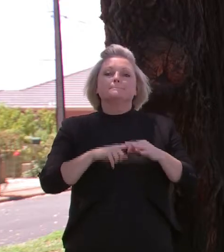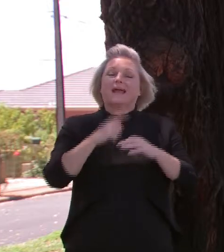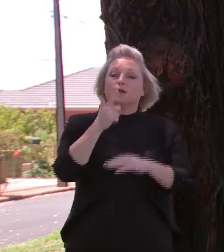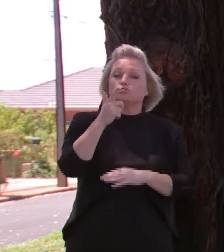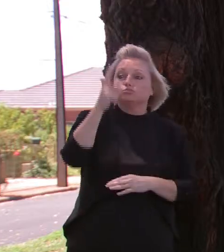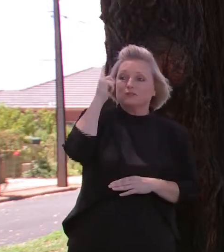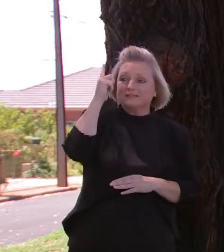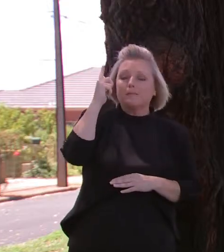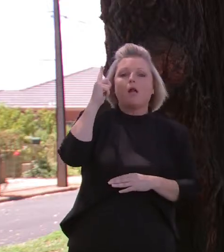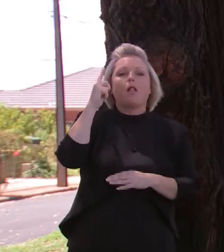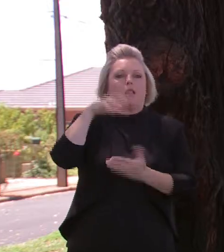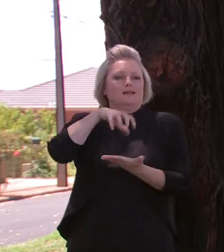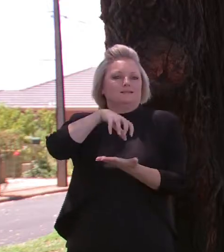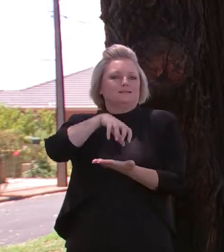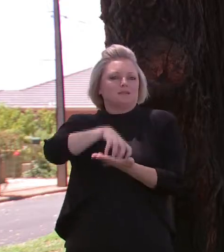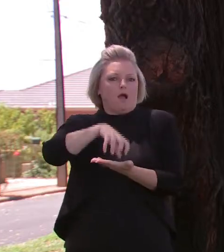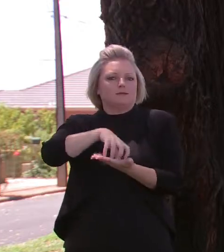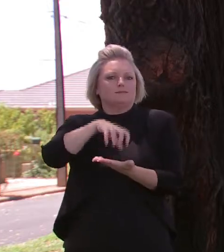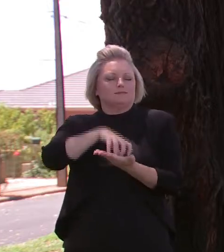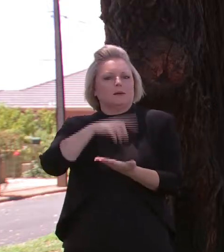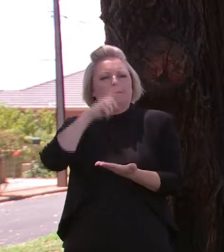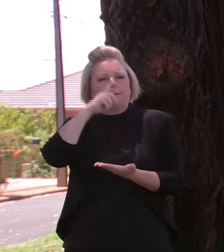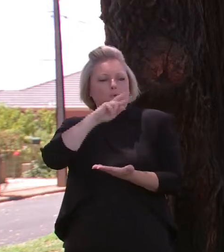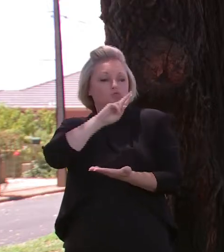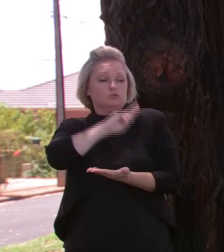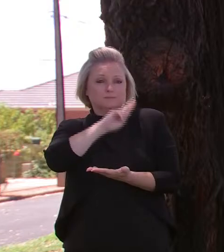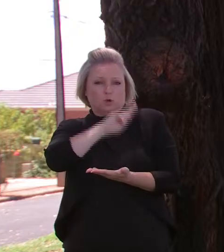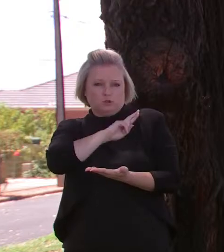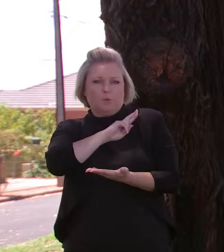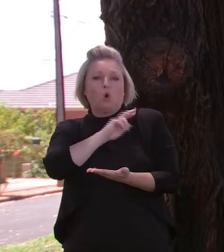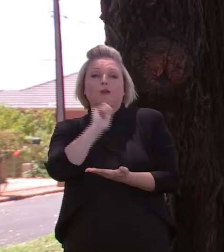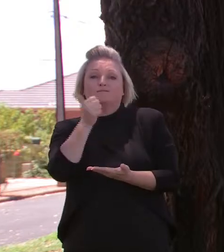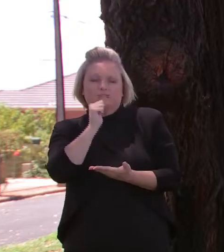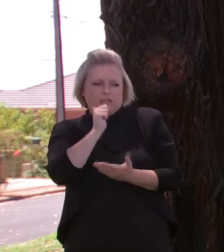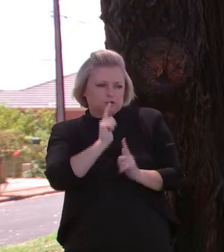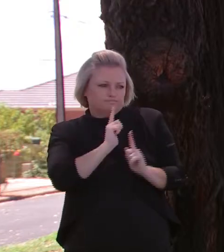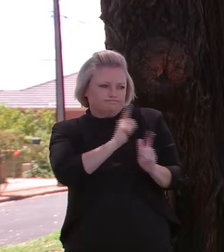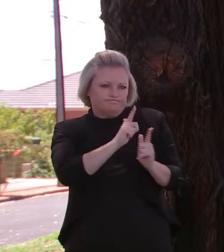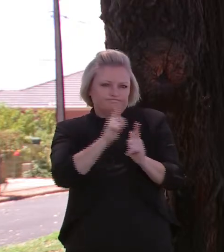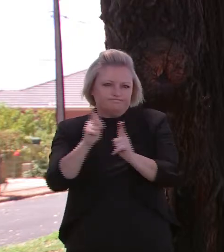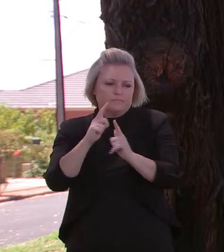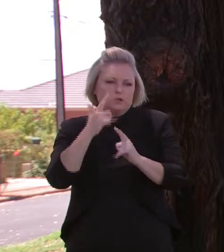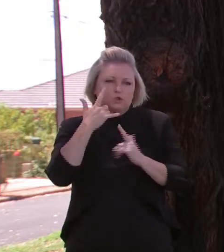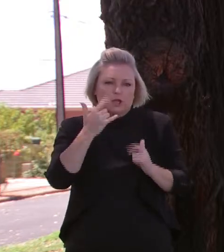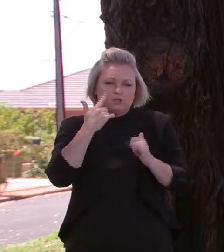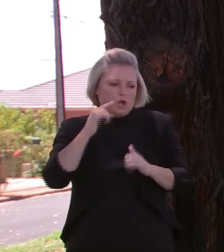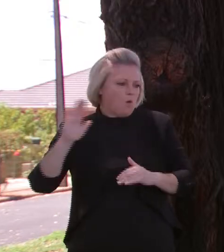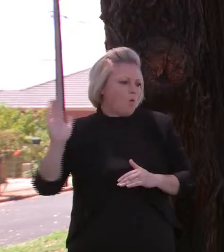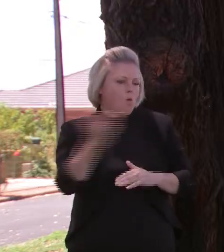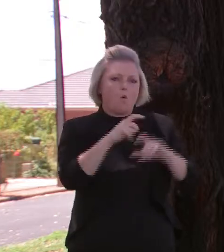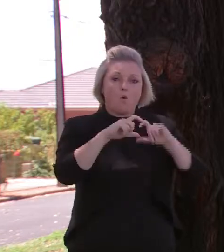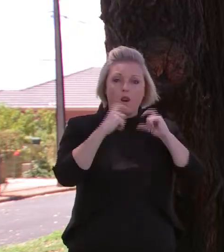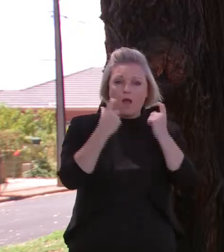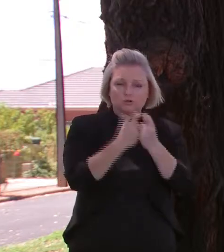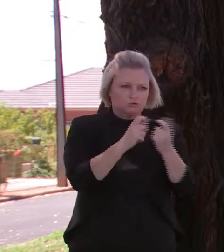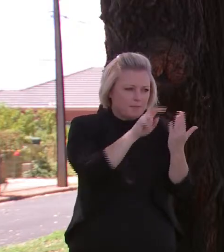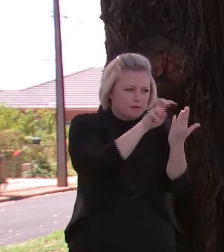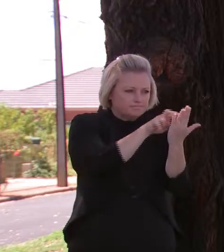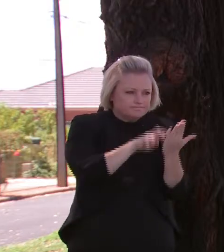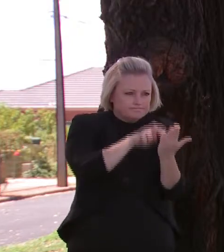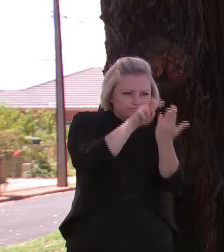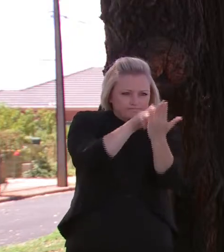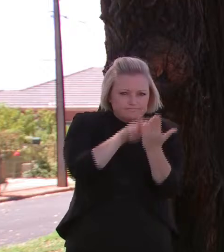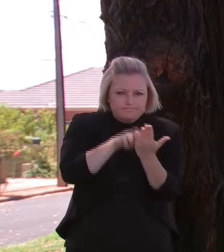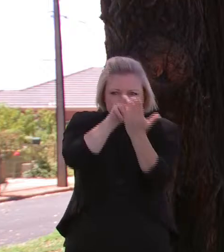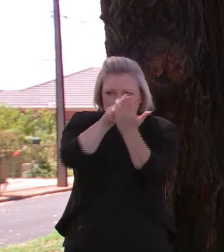and school leaders and site leaders have been identifying where there are particular works orders that needed to be undertaken, and indeed those works